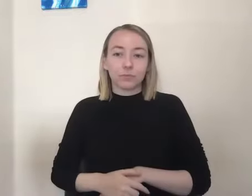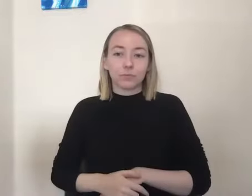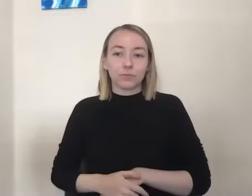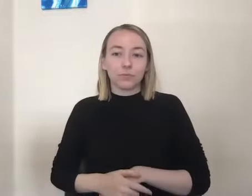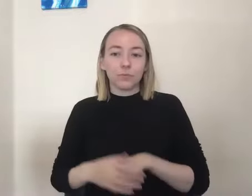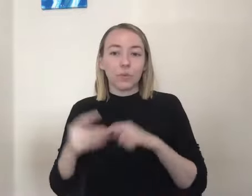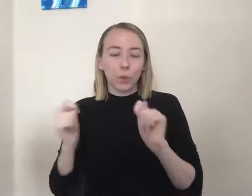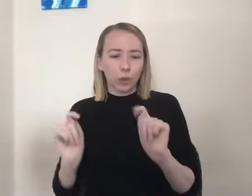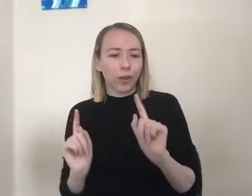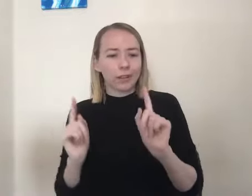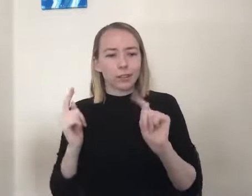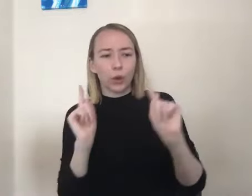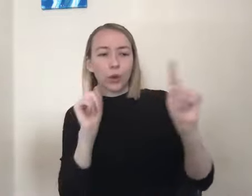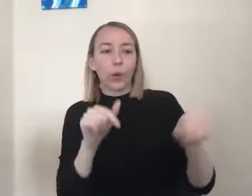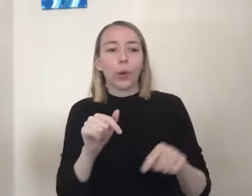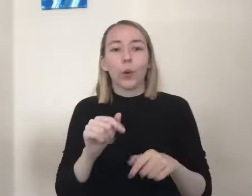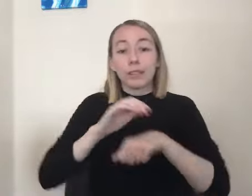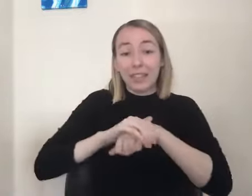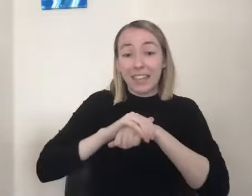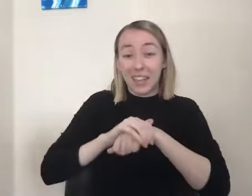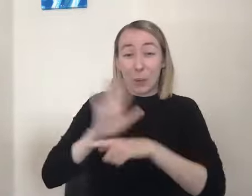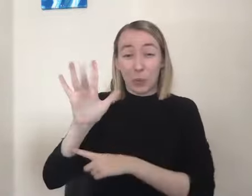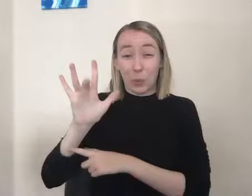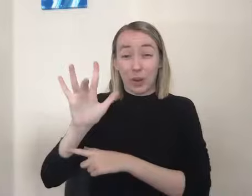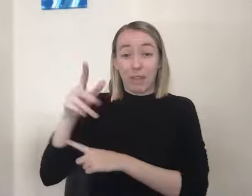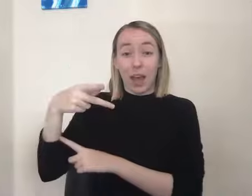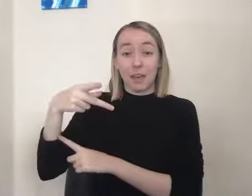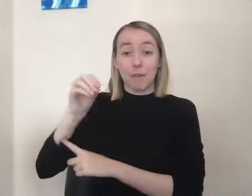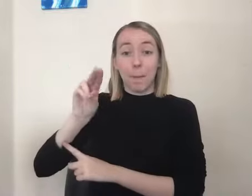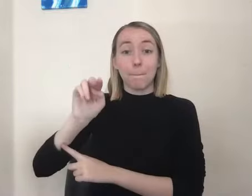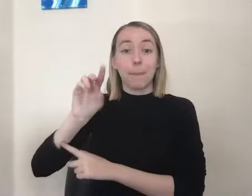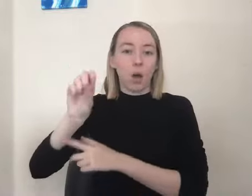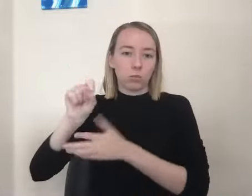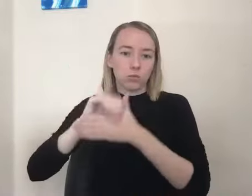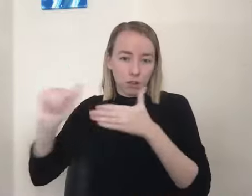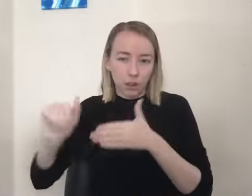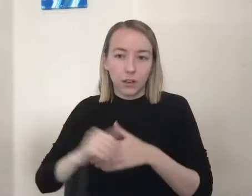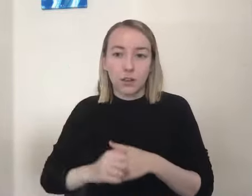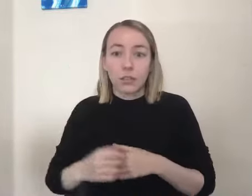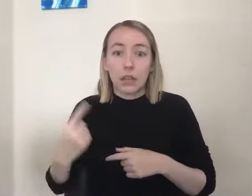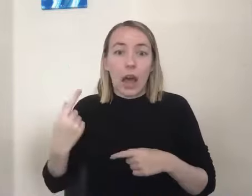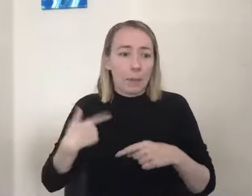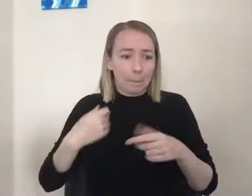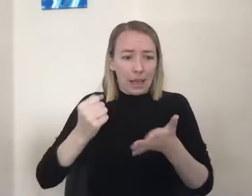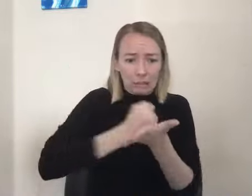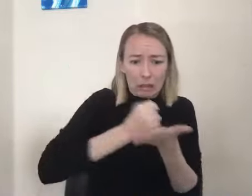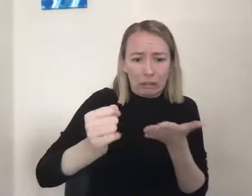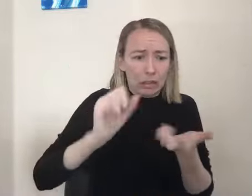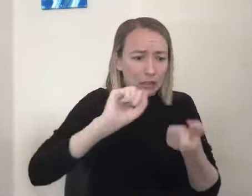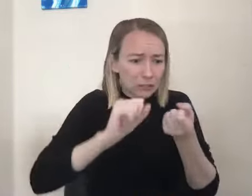that night, another new beginning happened, because, and this is a higher power, we were trying to get him in a coach to go down to England, and